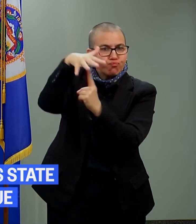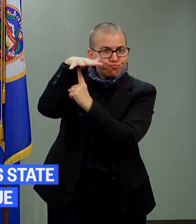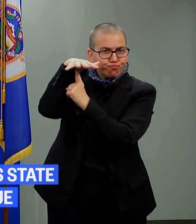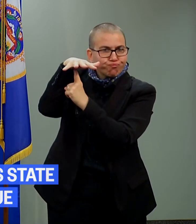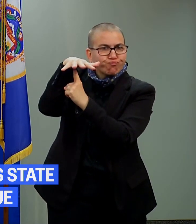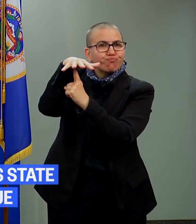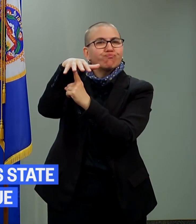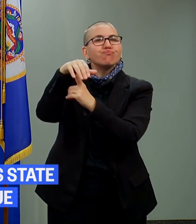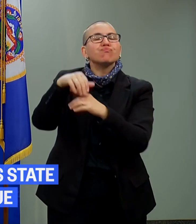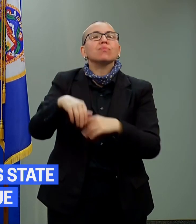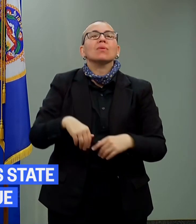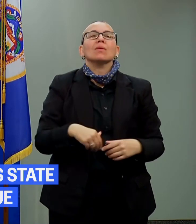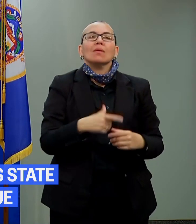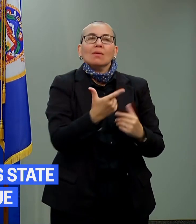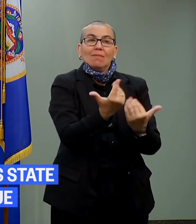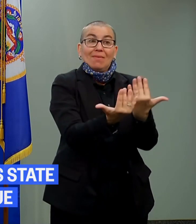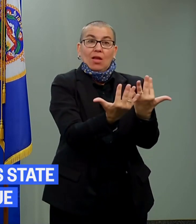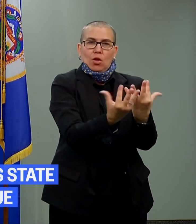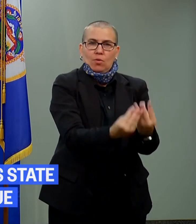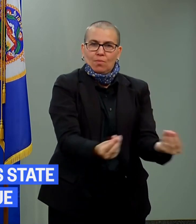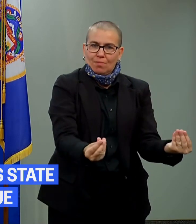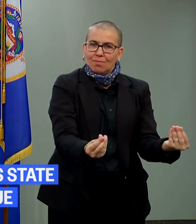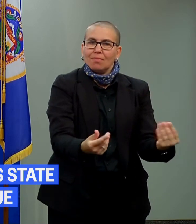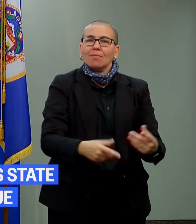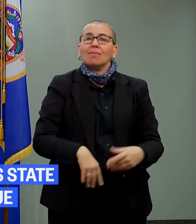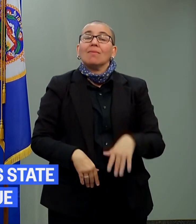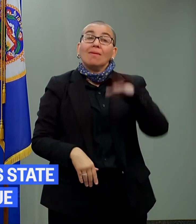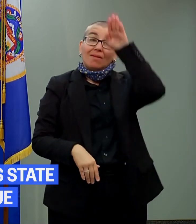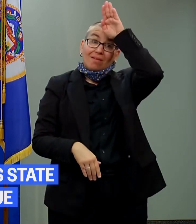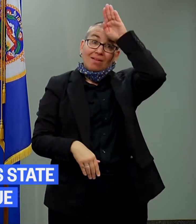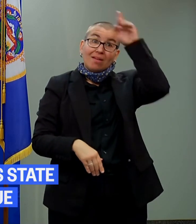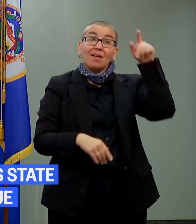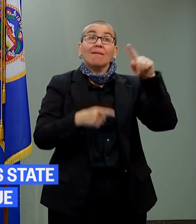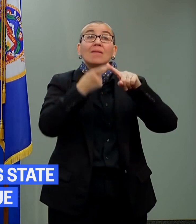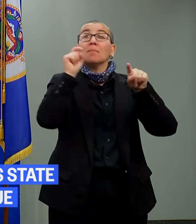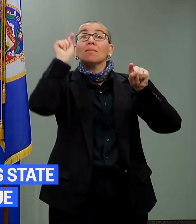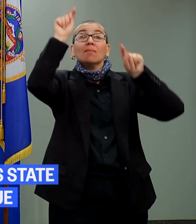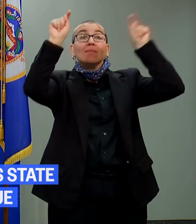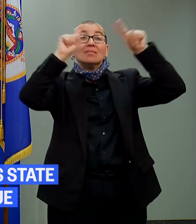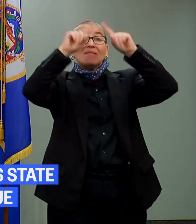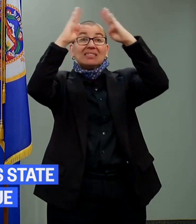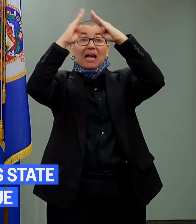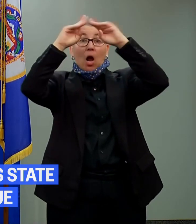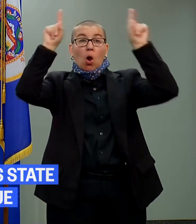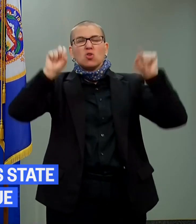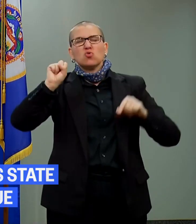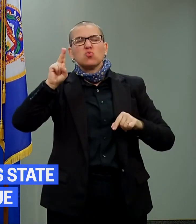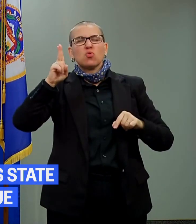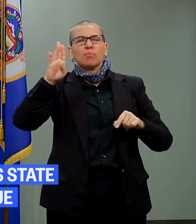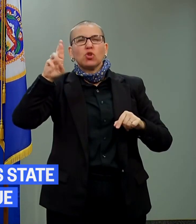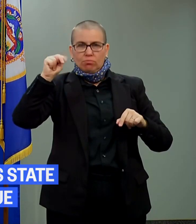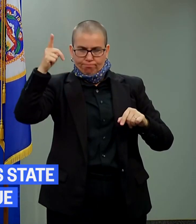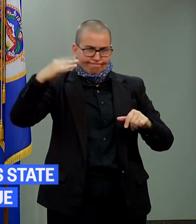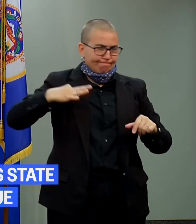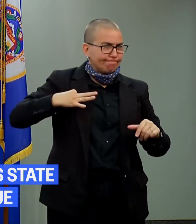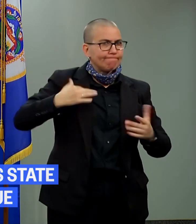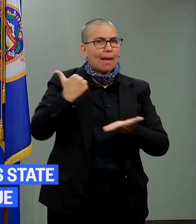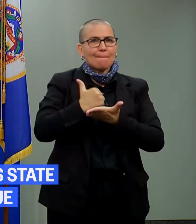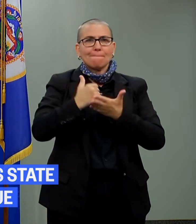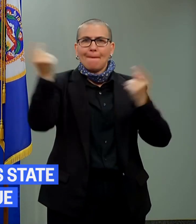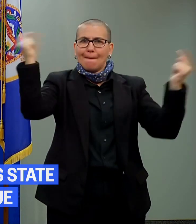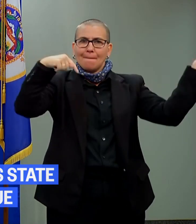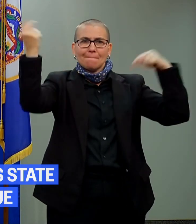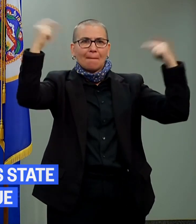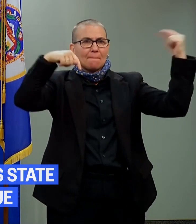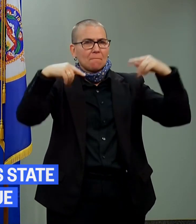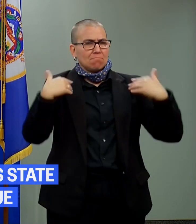in additional fire companies from the suburbs to help support Minneapolis and St. Paul's fire. We didn't need very many of them,